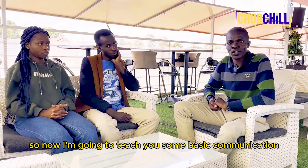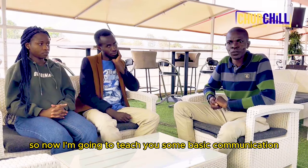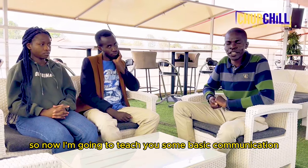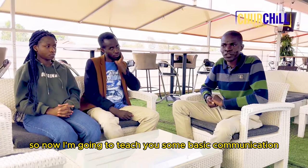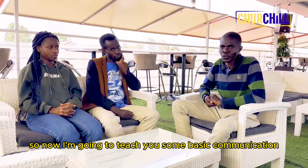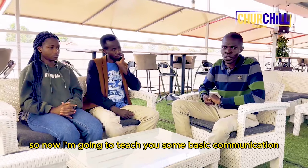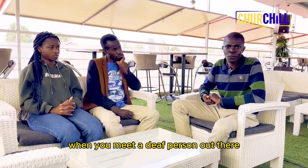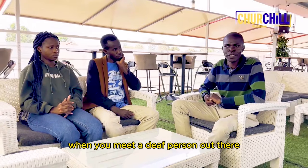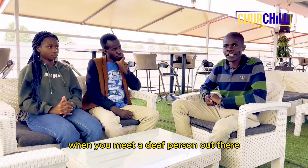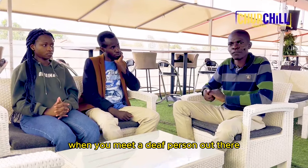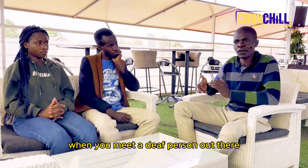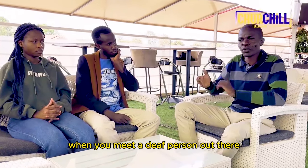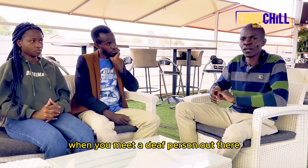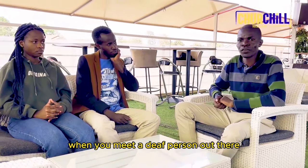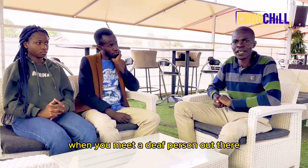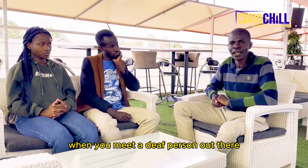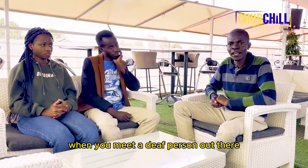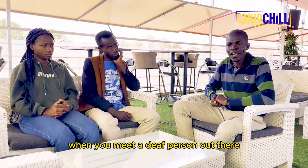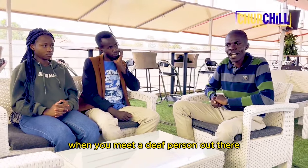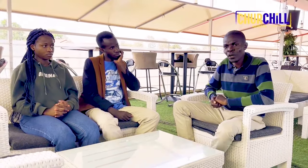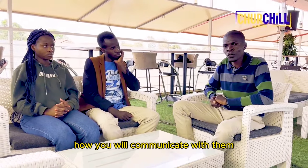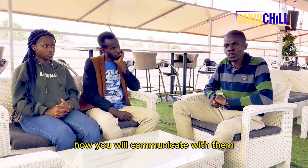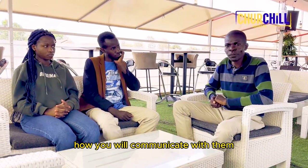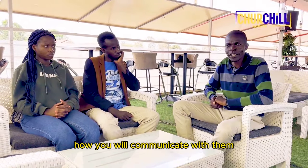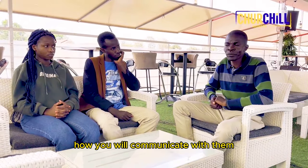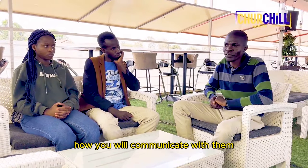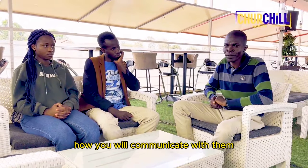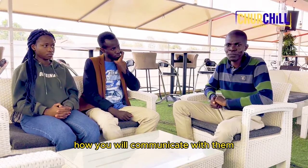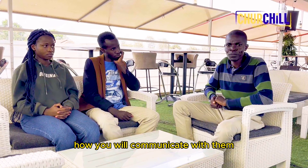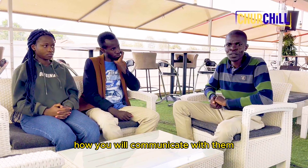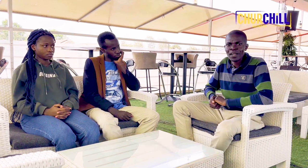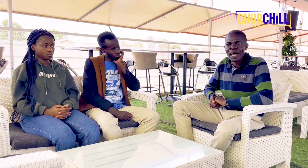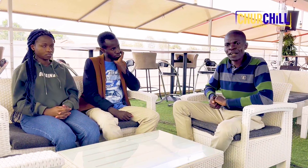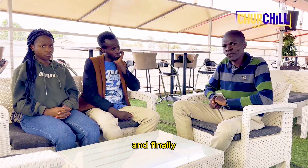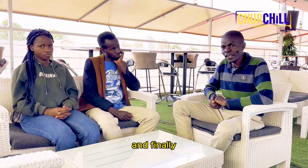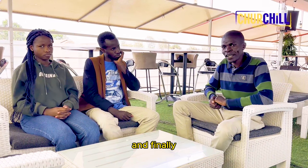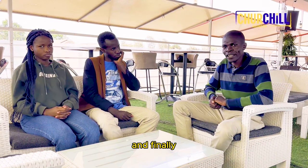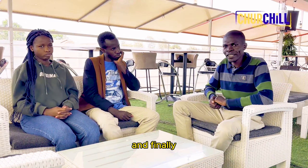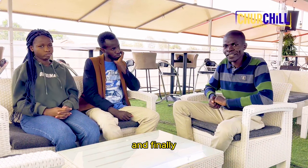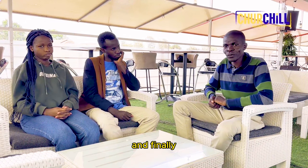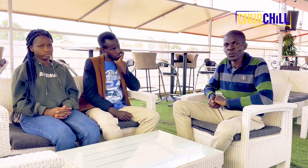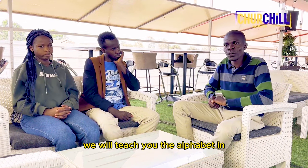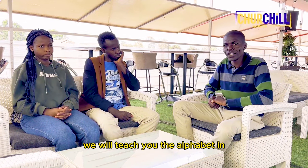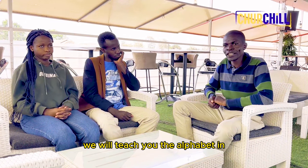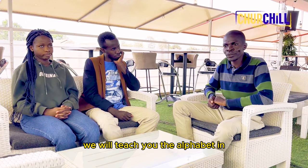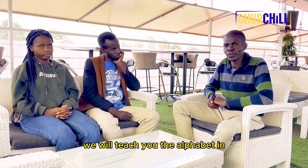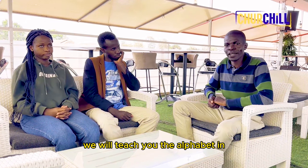communication when you meet a deaf person out there, how you will communicate with them, and finally, we will teach you the